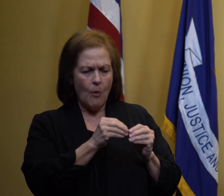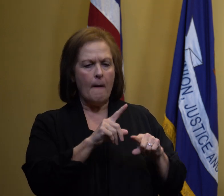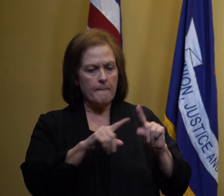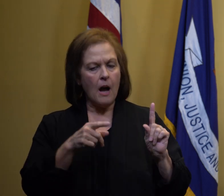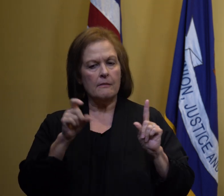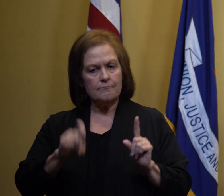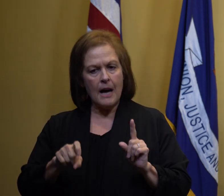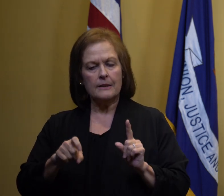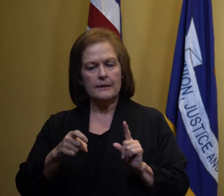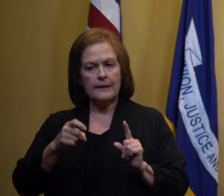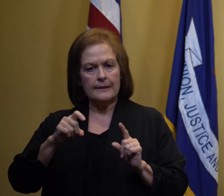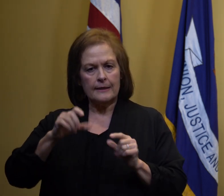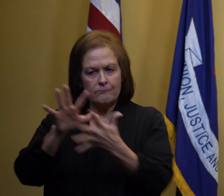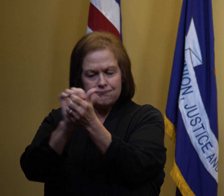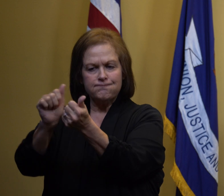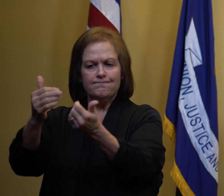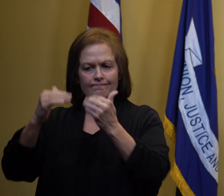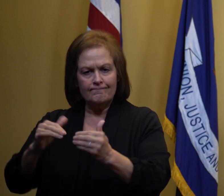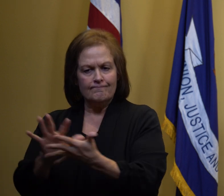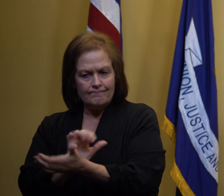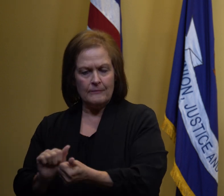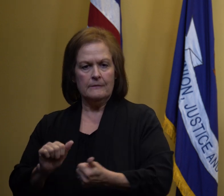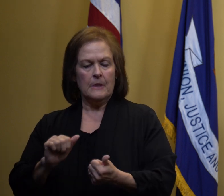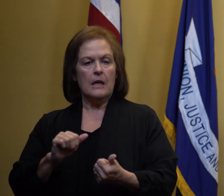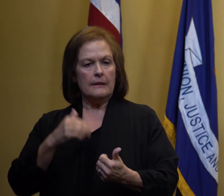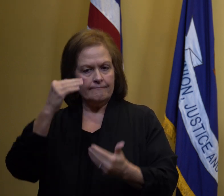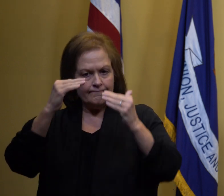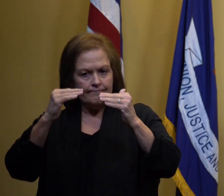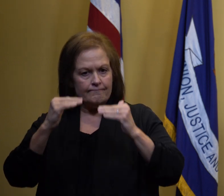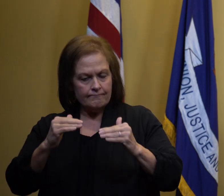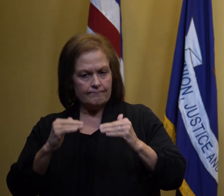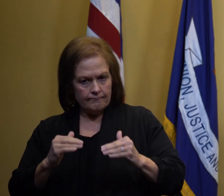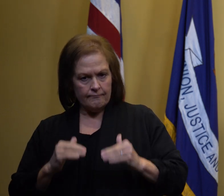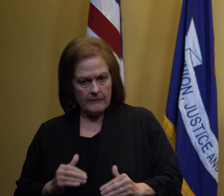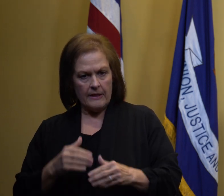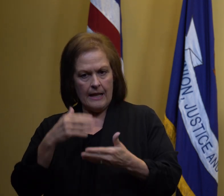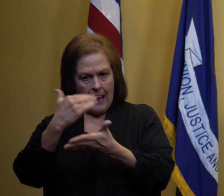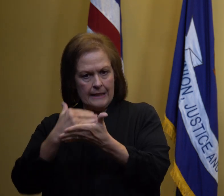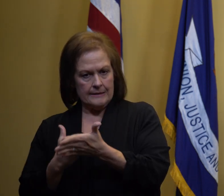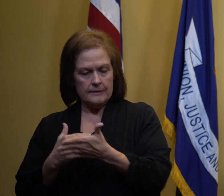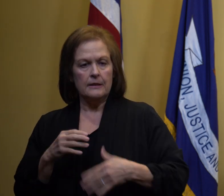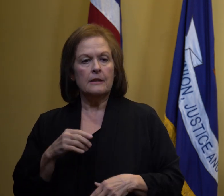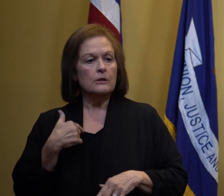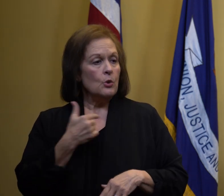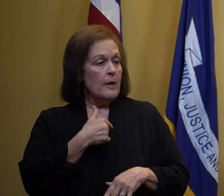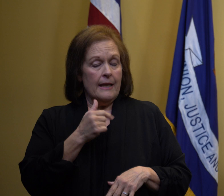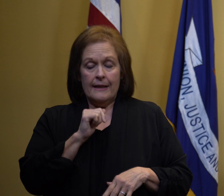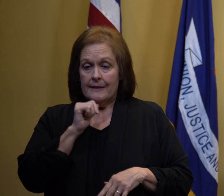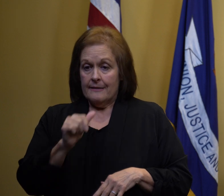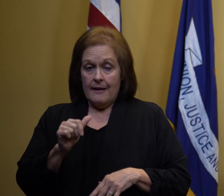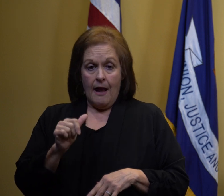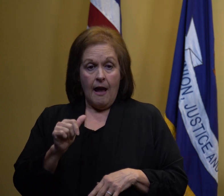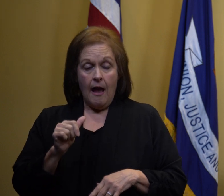as we continue to deploy our code enforcement efforts throughout the city of New Orleans. So we're not taking or moving away